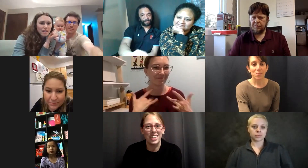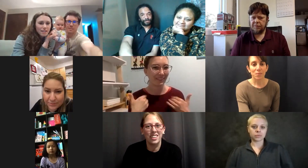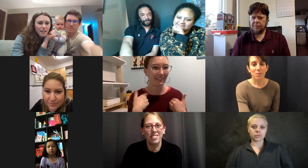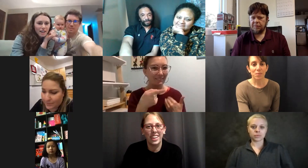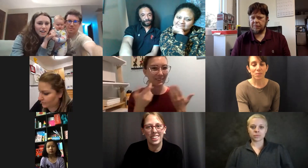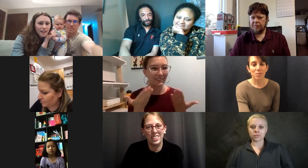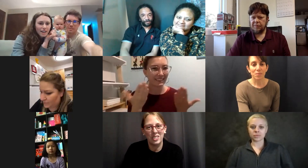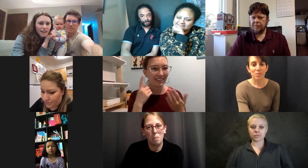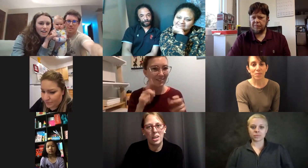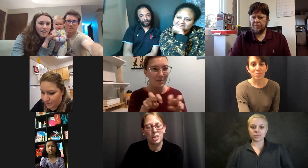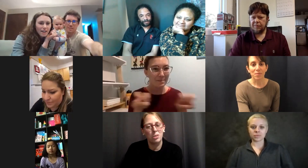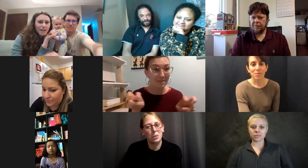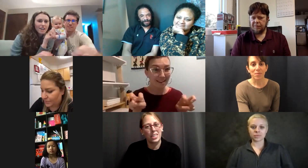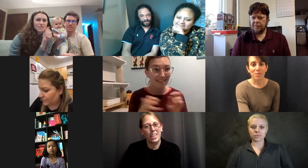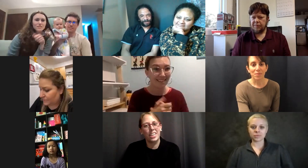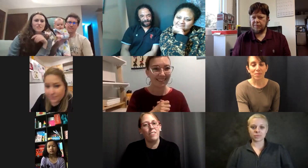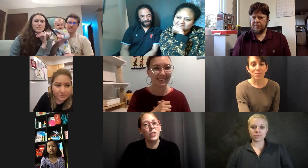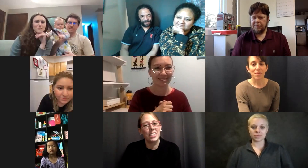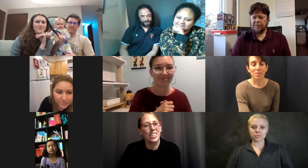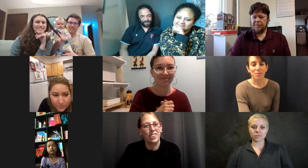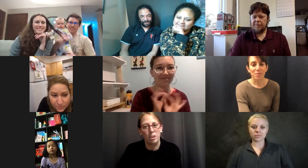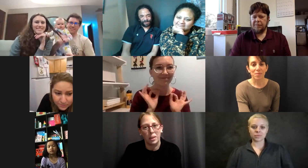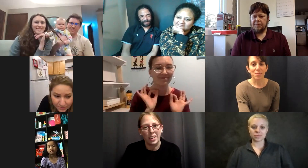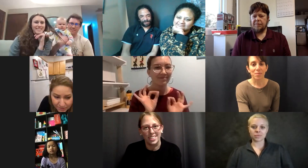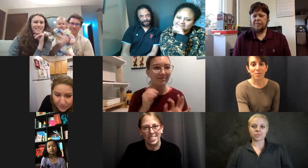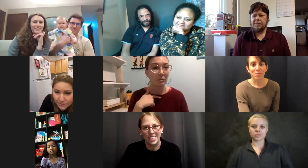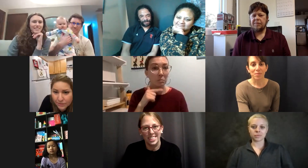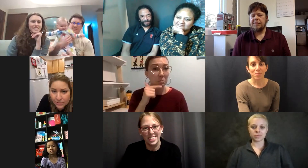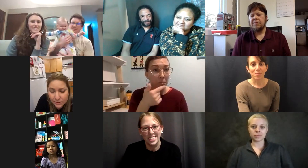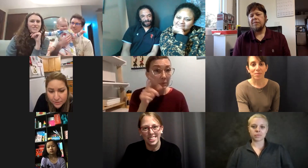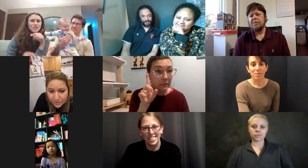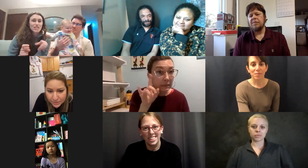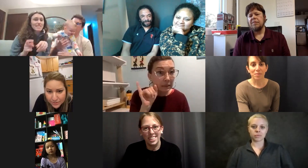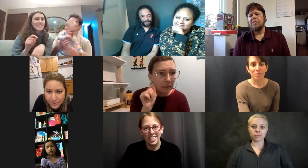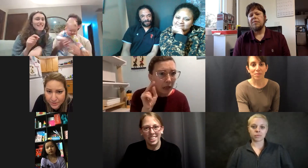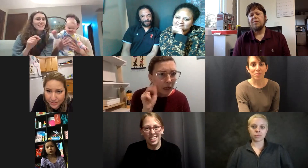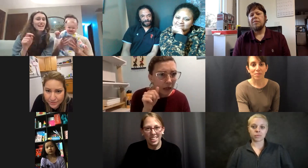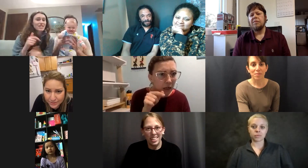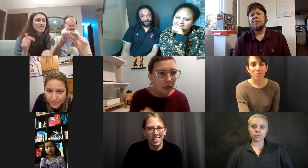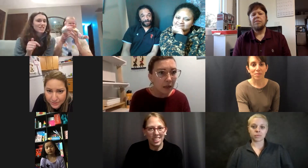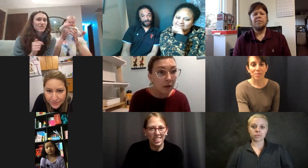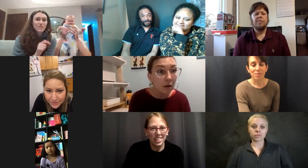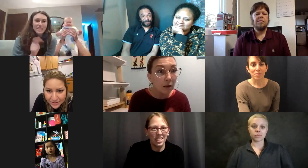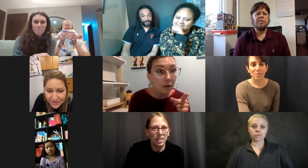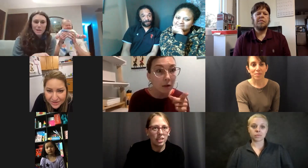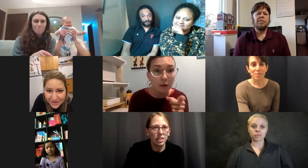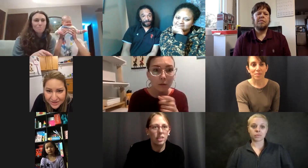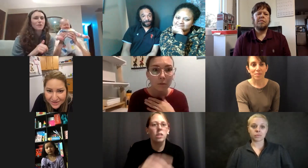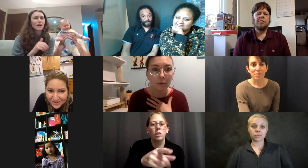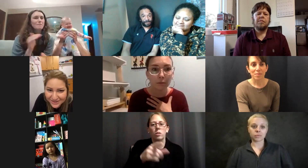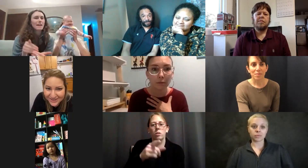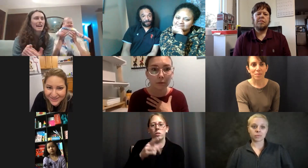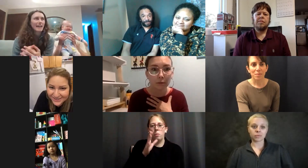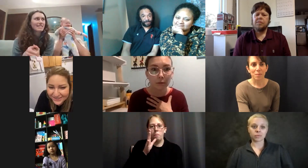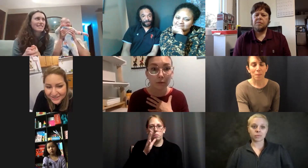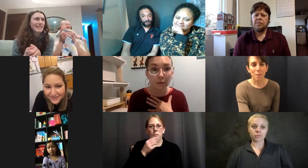And Annie's saying, great, thank you so much. I'm so excited to have you guys here on our panel. So she's involved in the